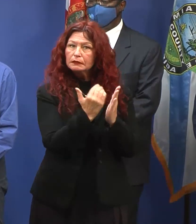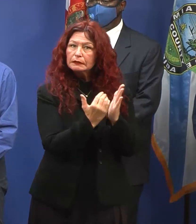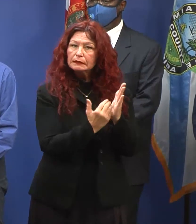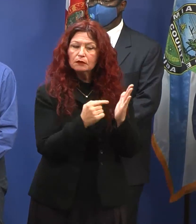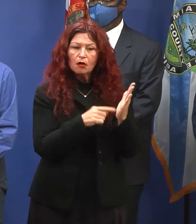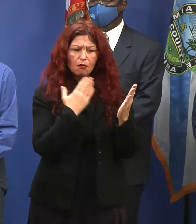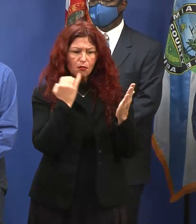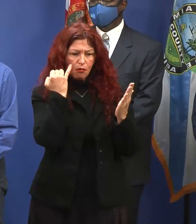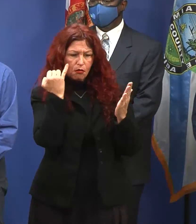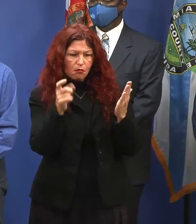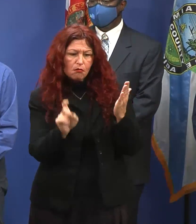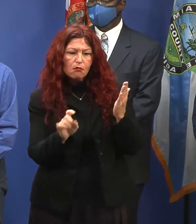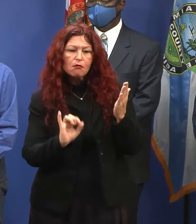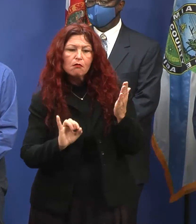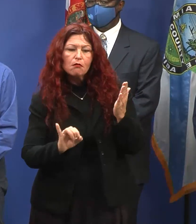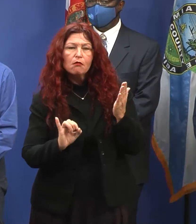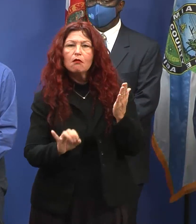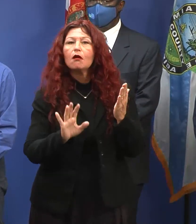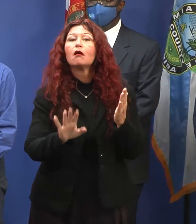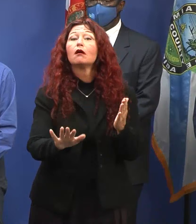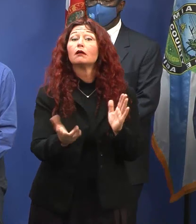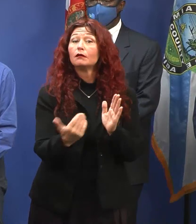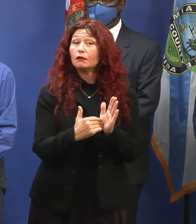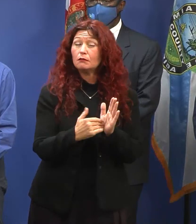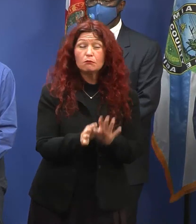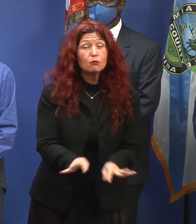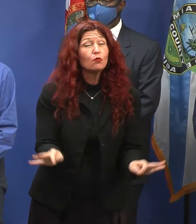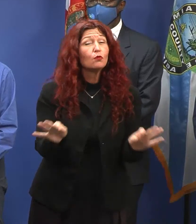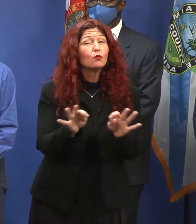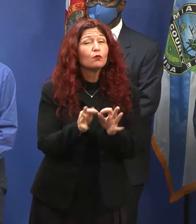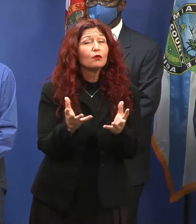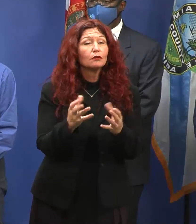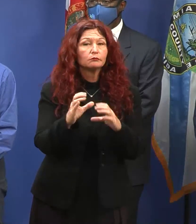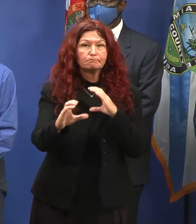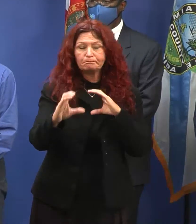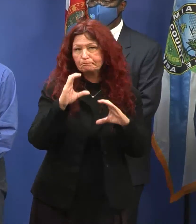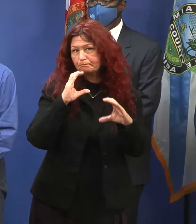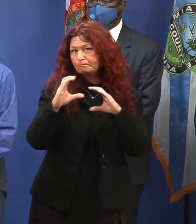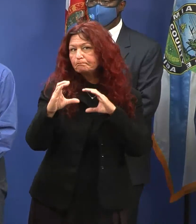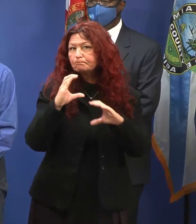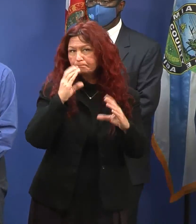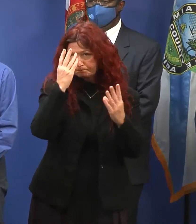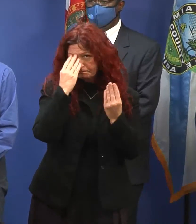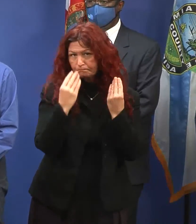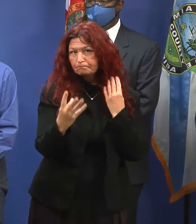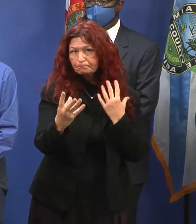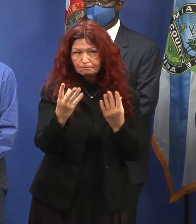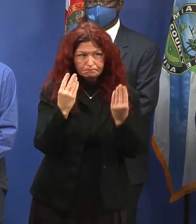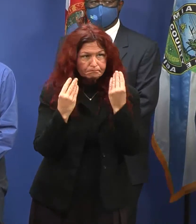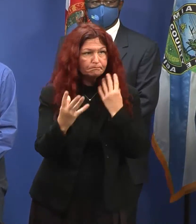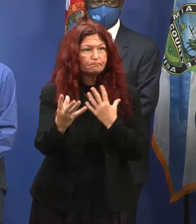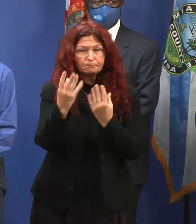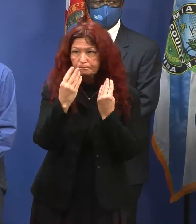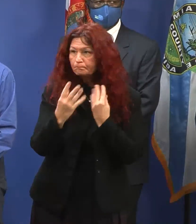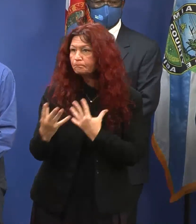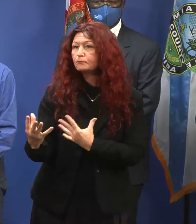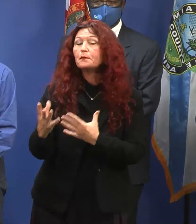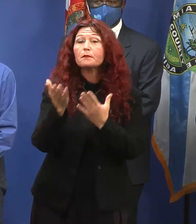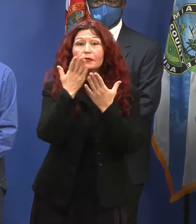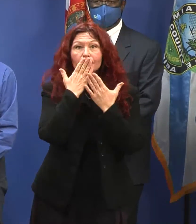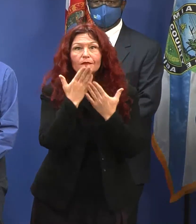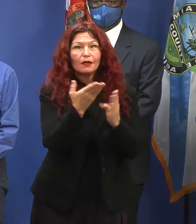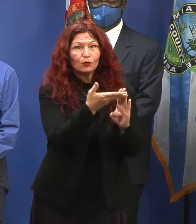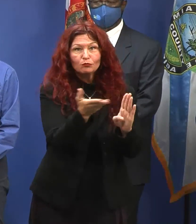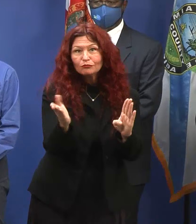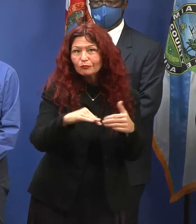But the most important thing is communications. Communications is so important, and we thank the local media